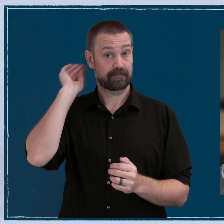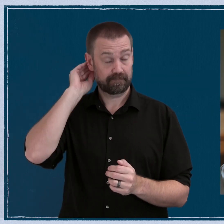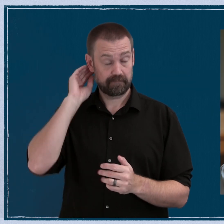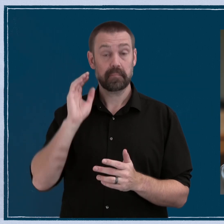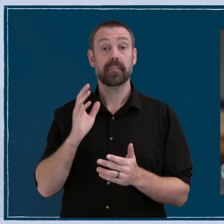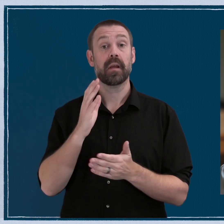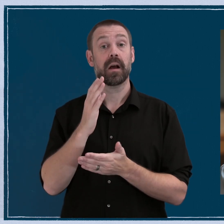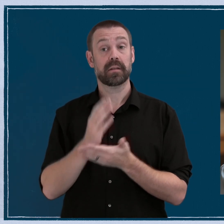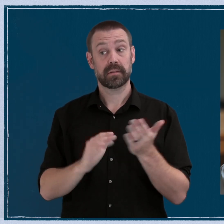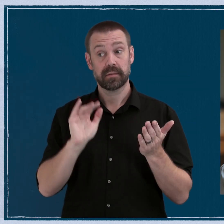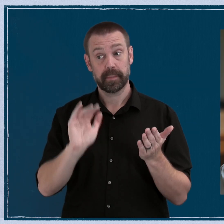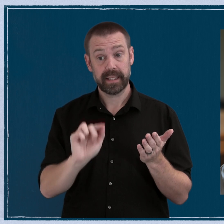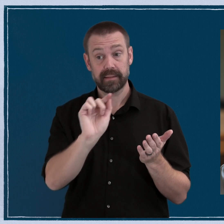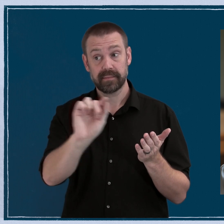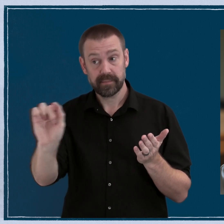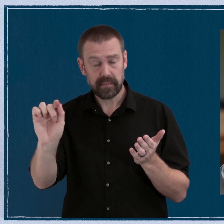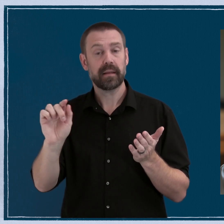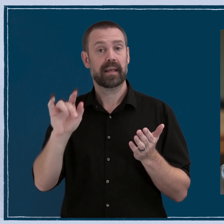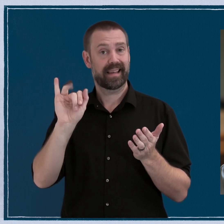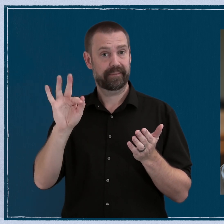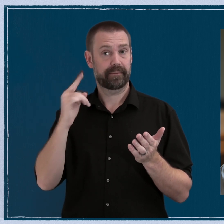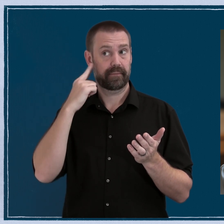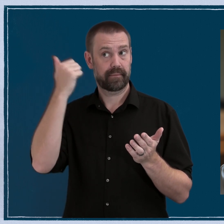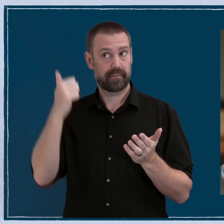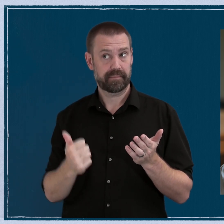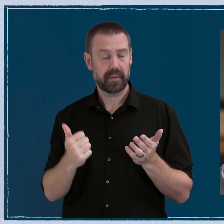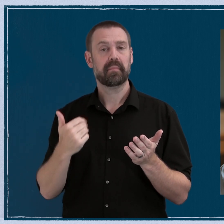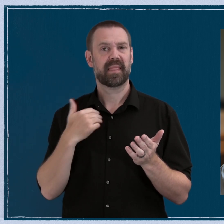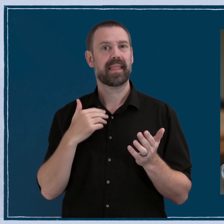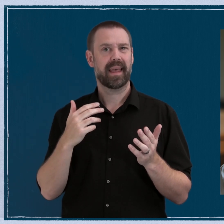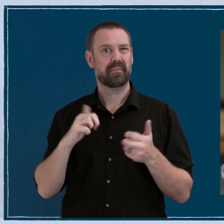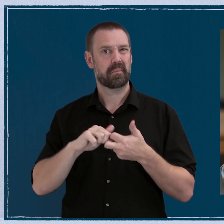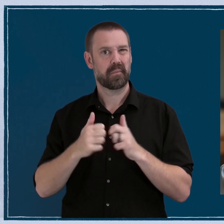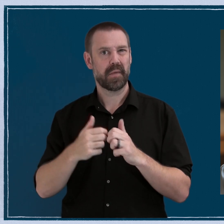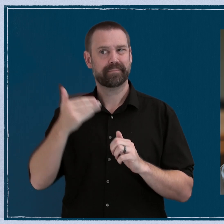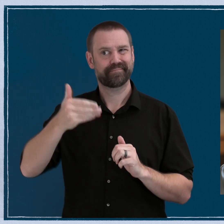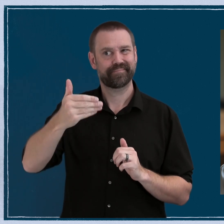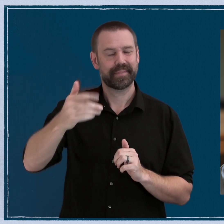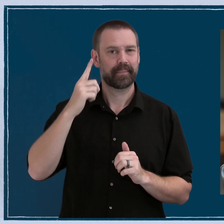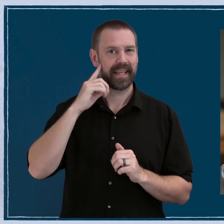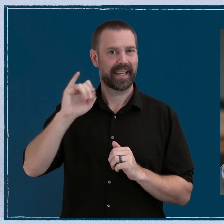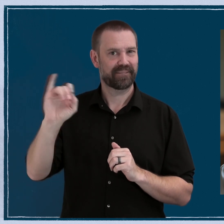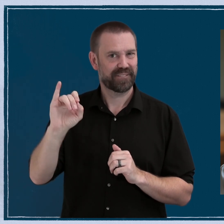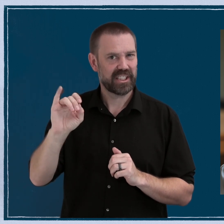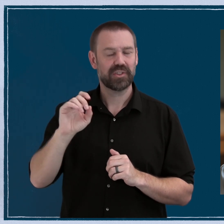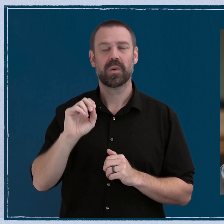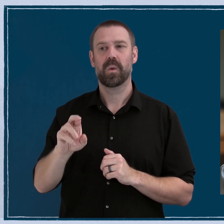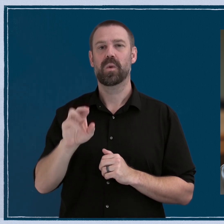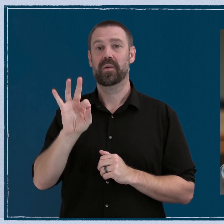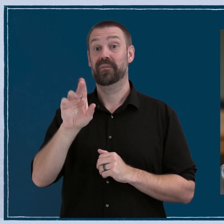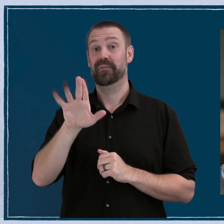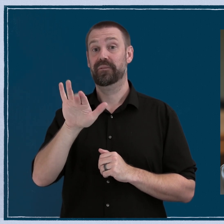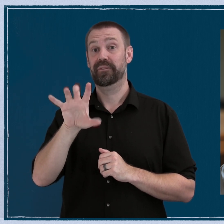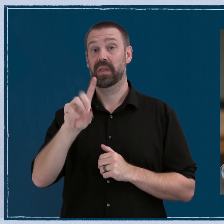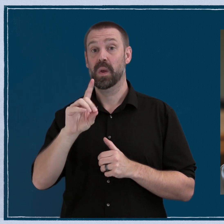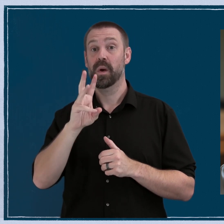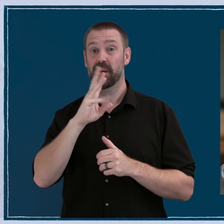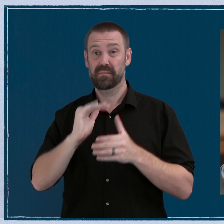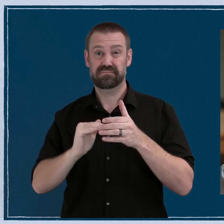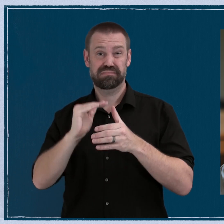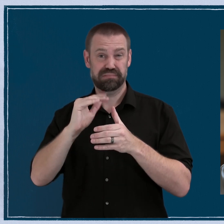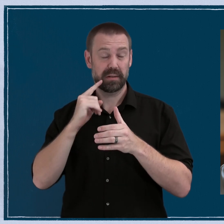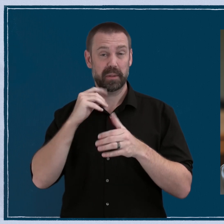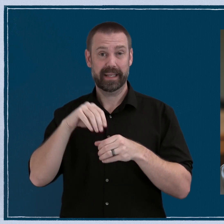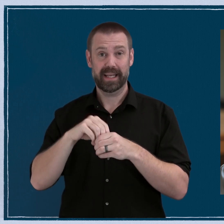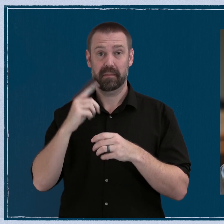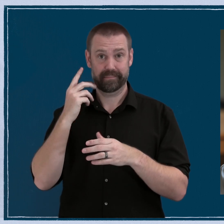One thing to keep in mind, some children with unilateral hearing differences have ongoing issues with ear infections or chronic fluid in the ear with typical